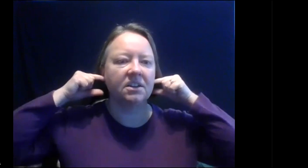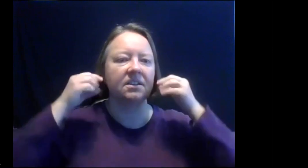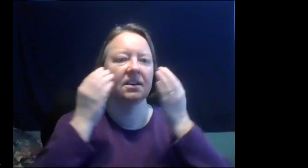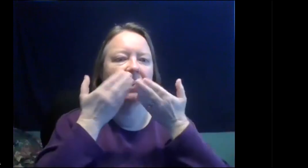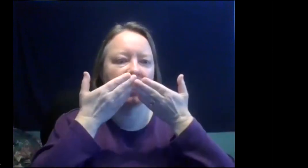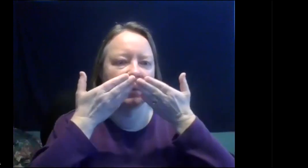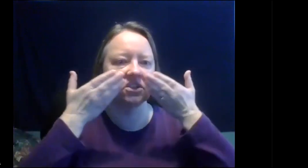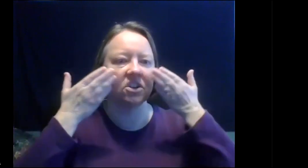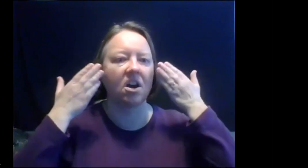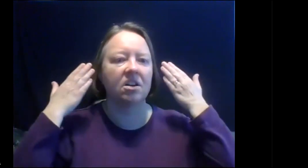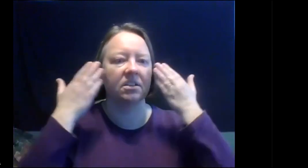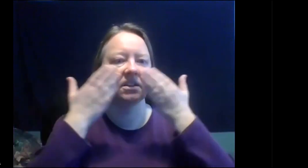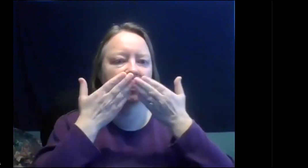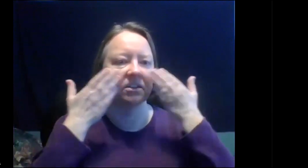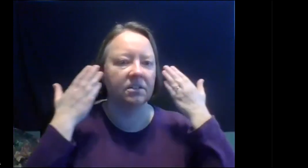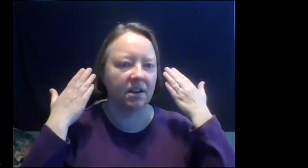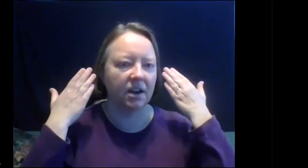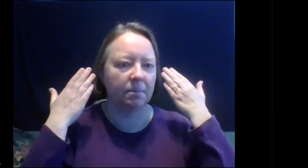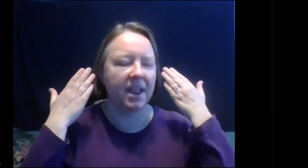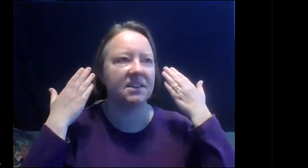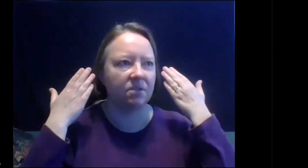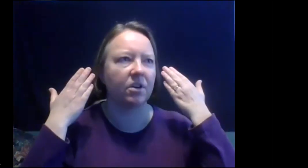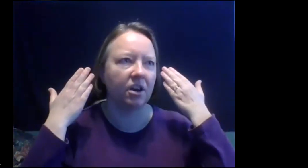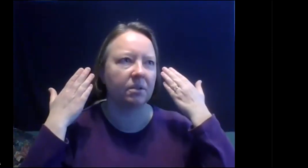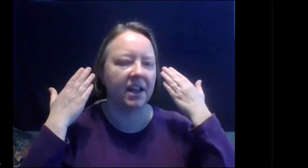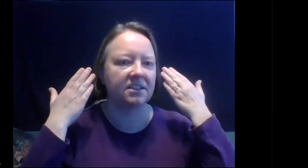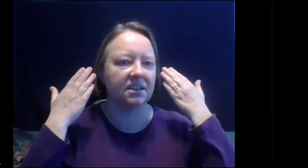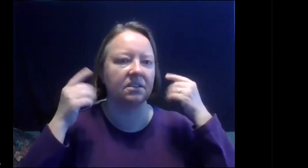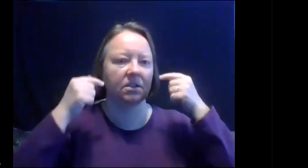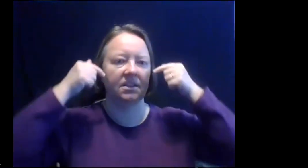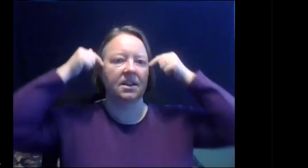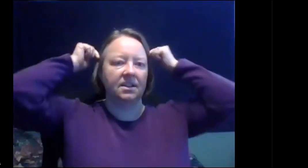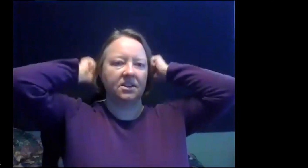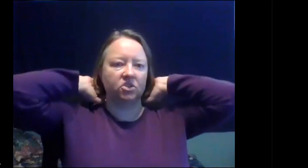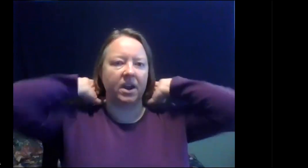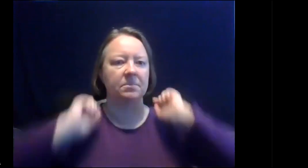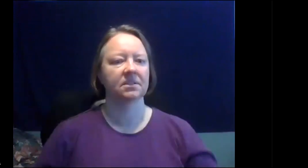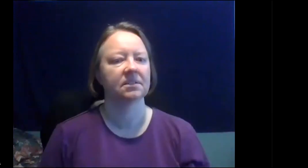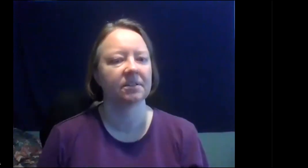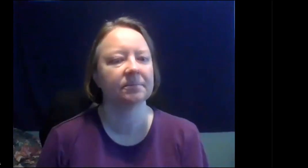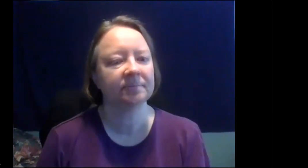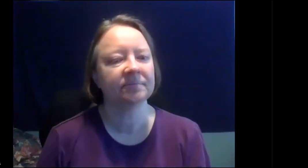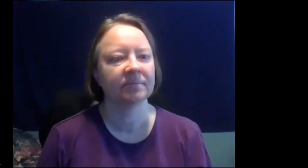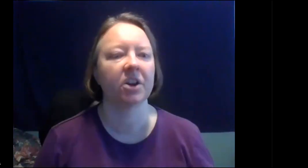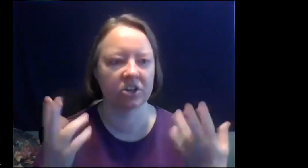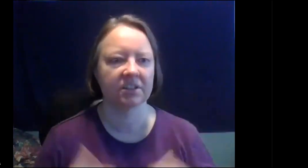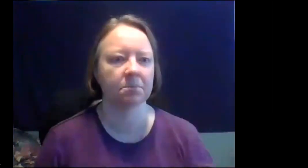chin, and then it's all clear anti-fog plastic, and then it has straps so that are